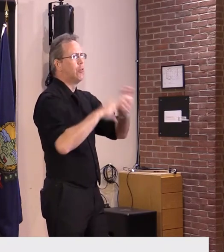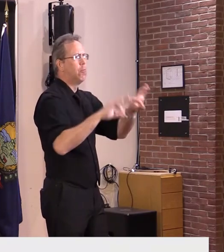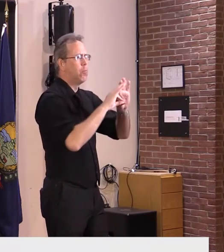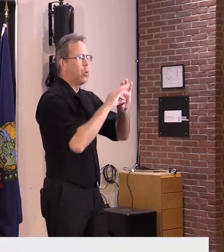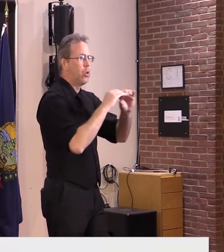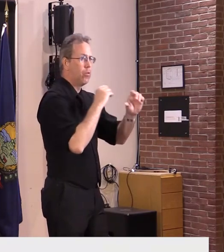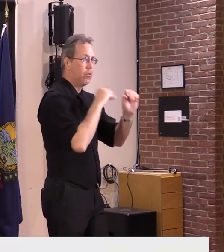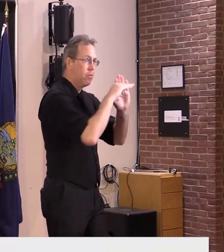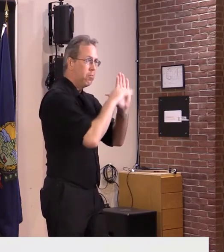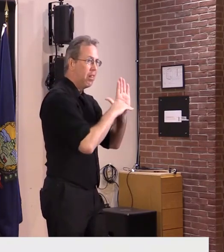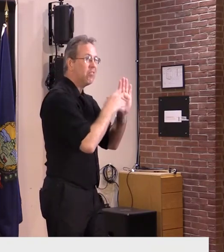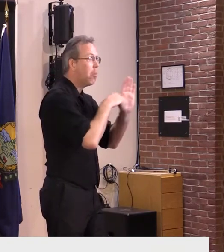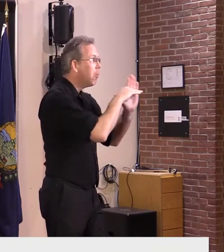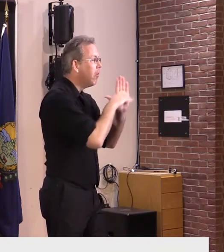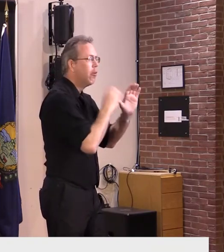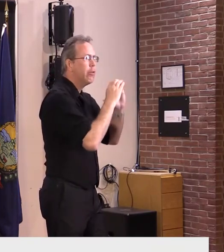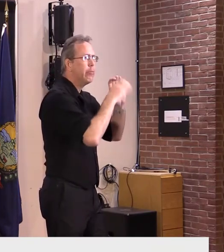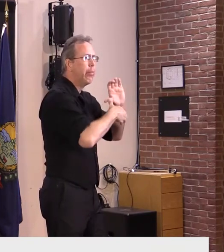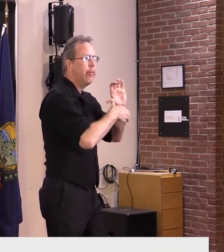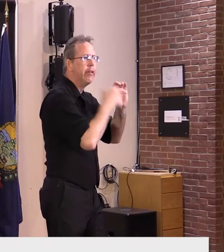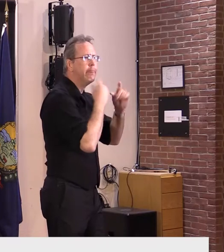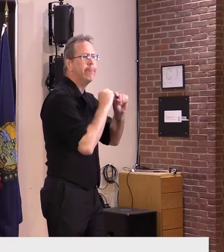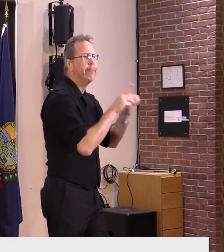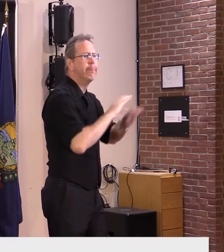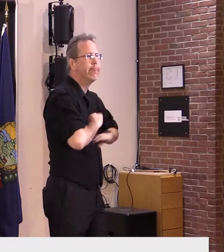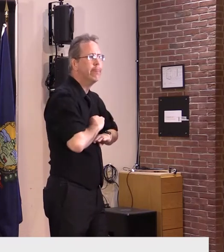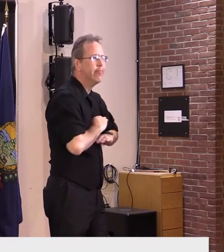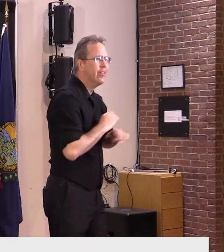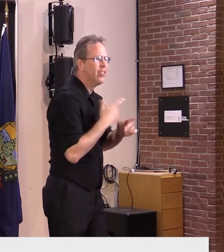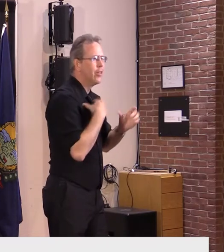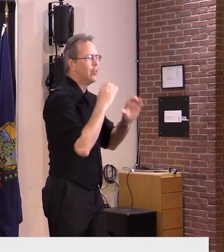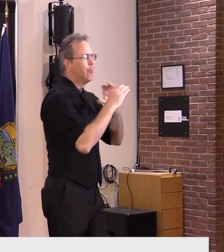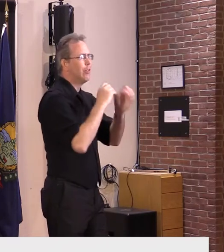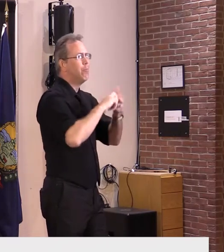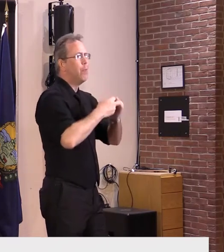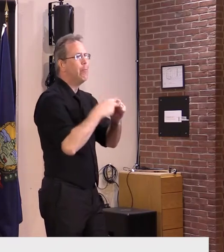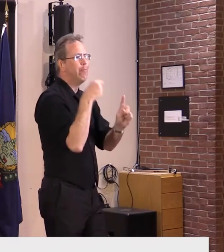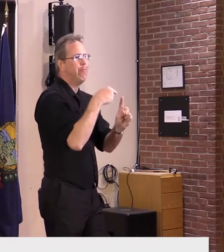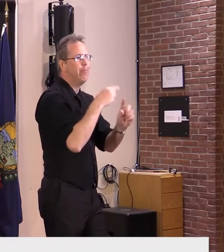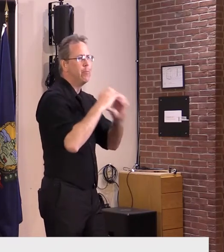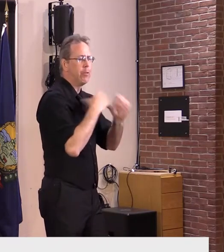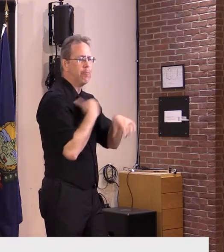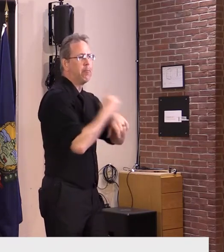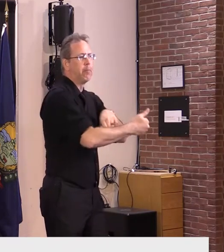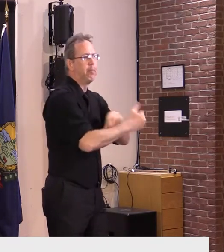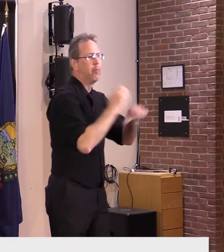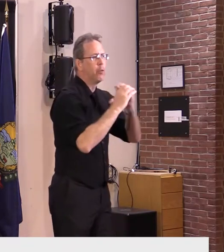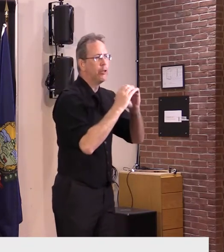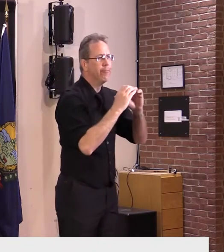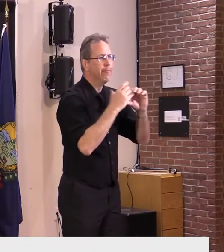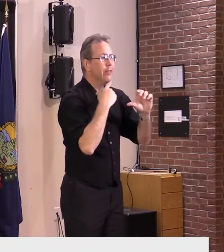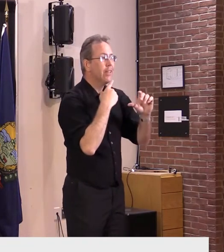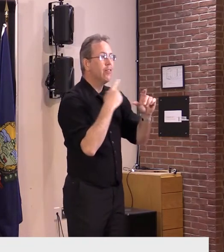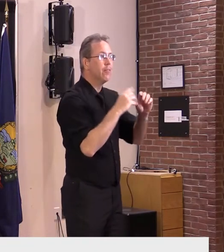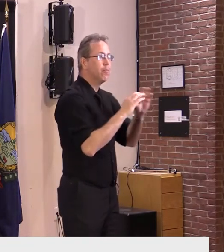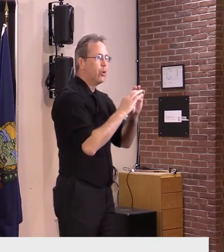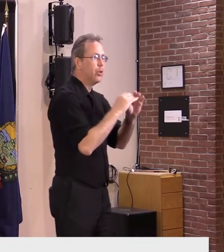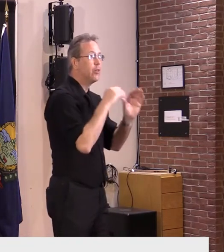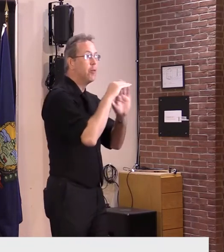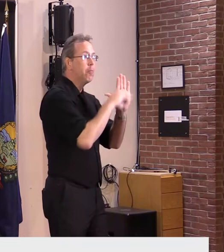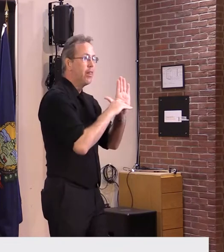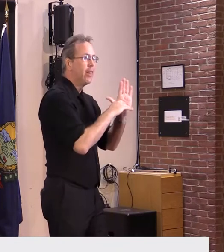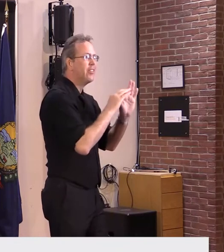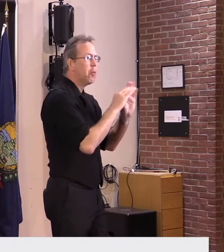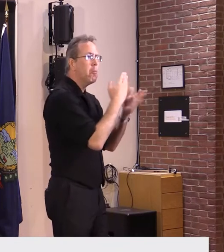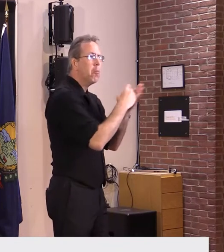say some of that communication is on their part. For instance, the pension bill. I would think once they came to